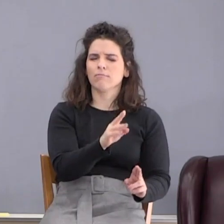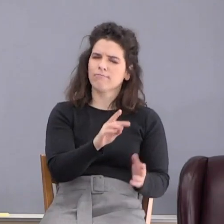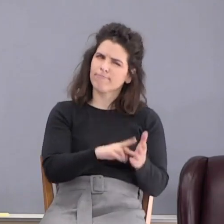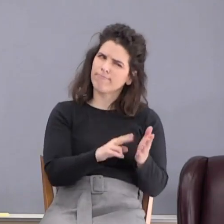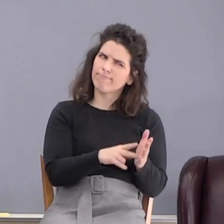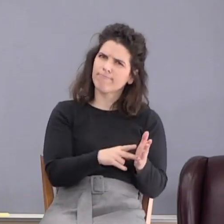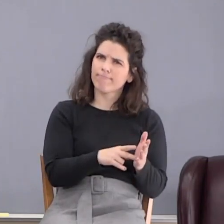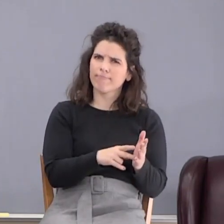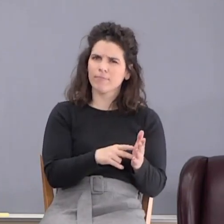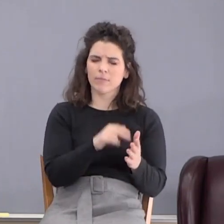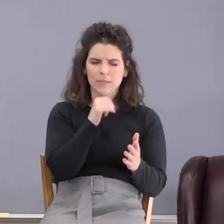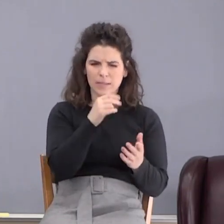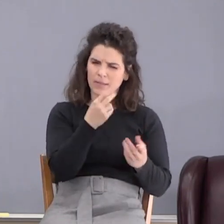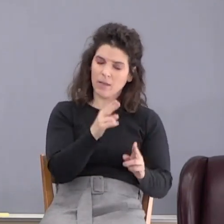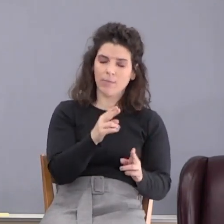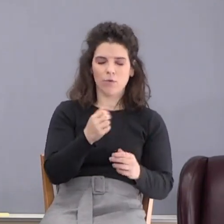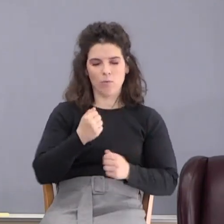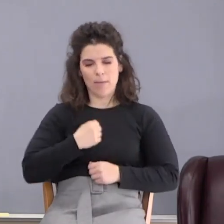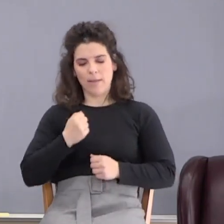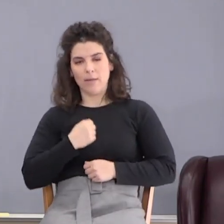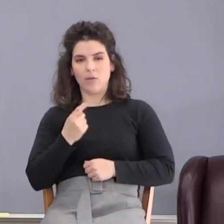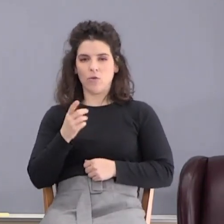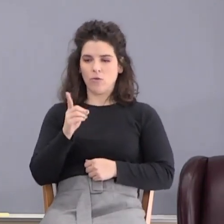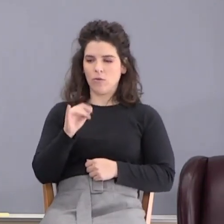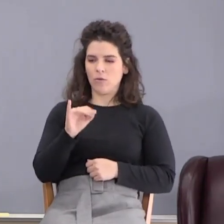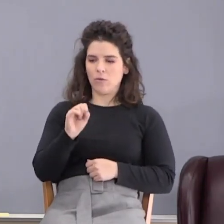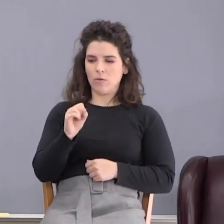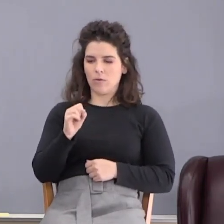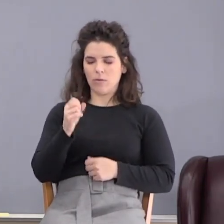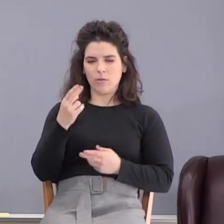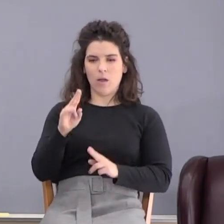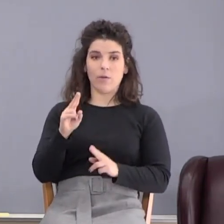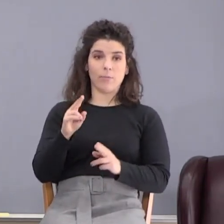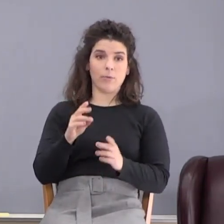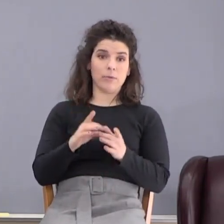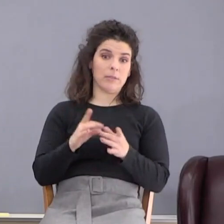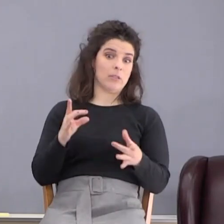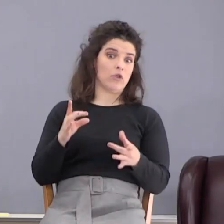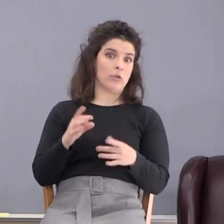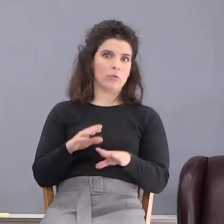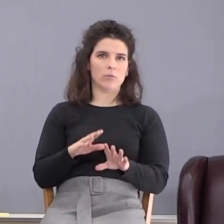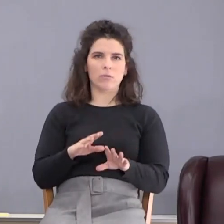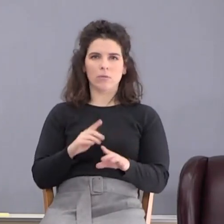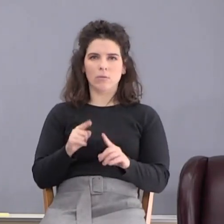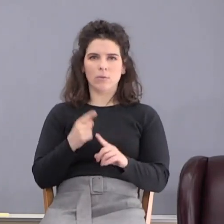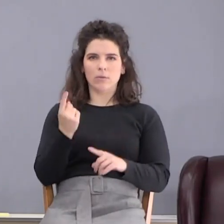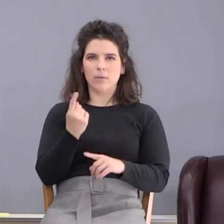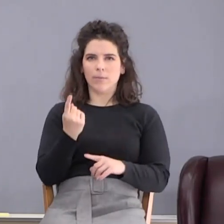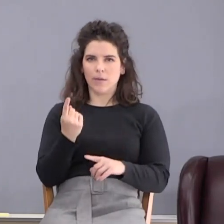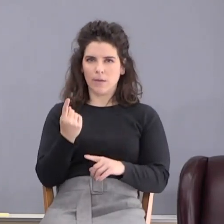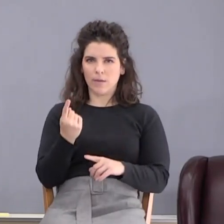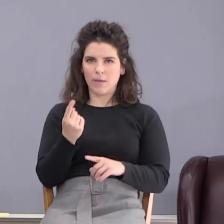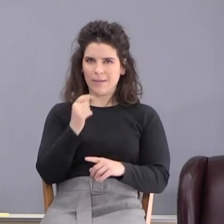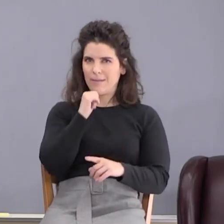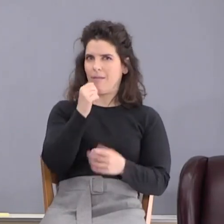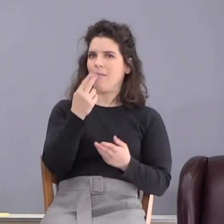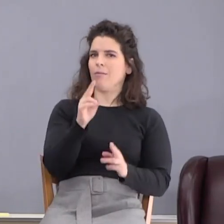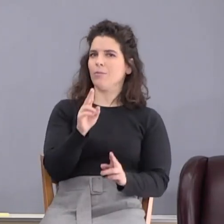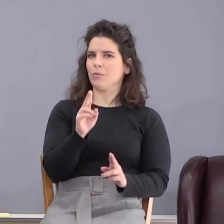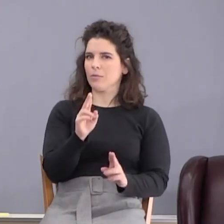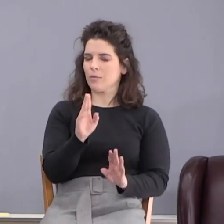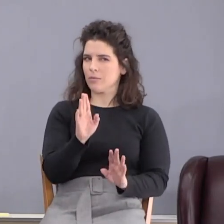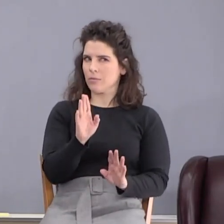means? Dishonorable. You know, in the military, you've got dishonorable discharges, right? When something is